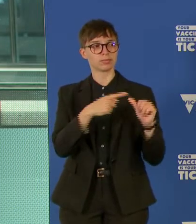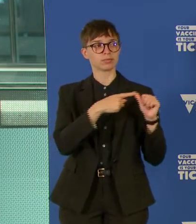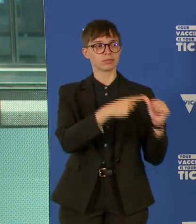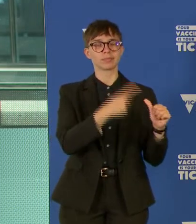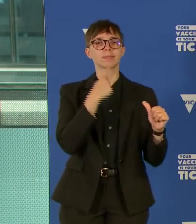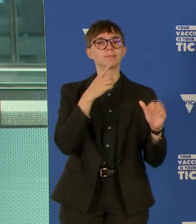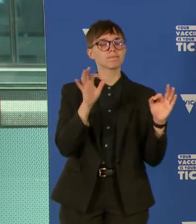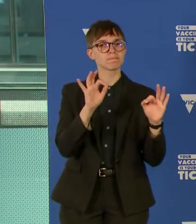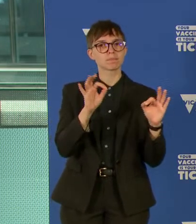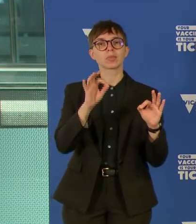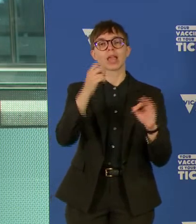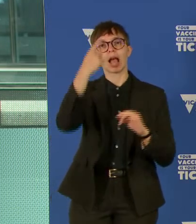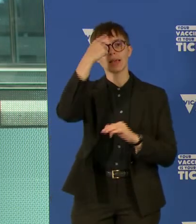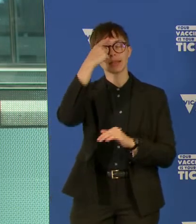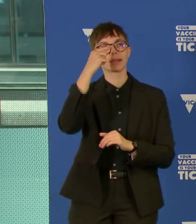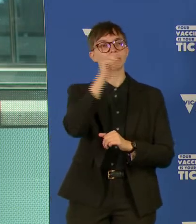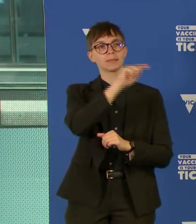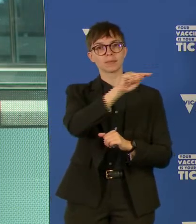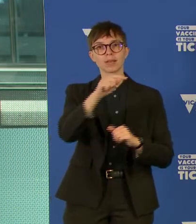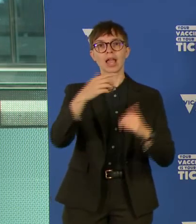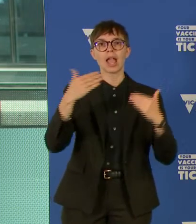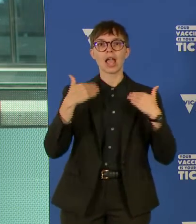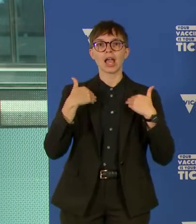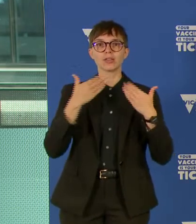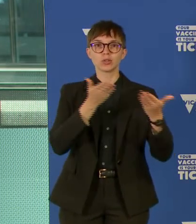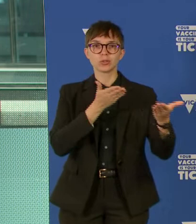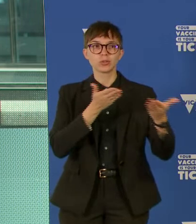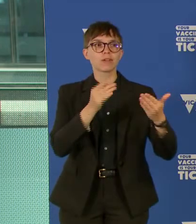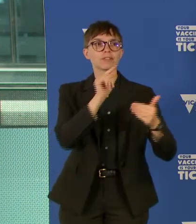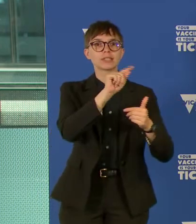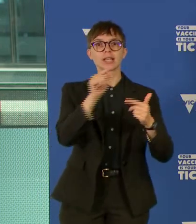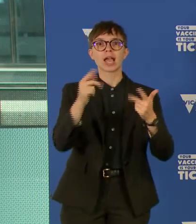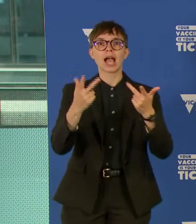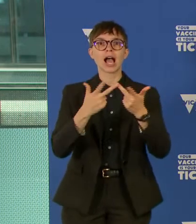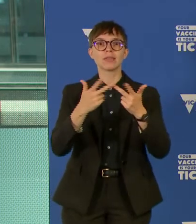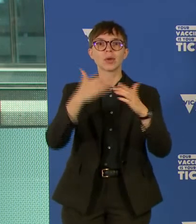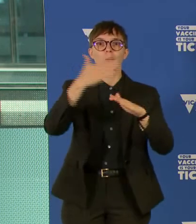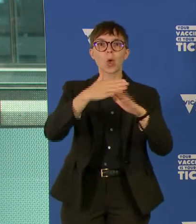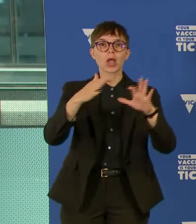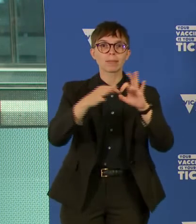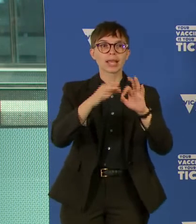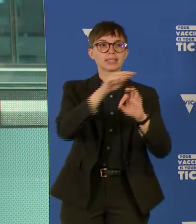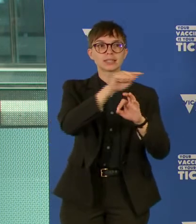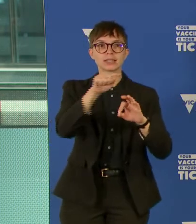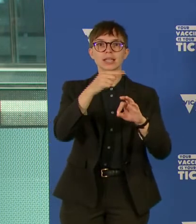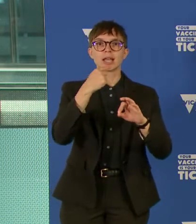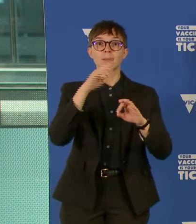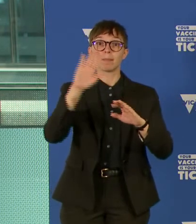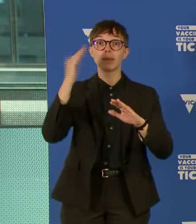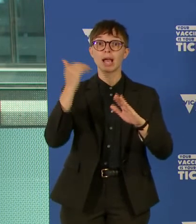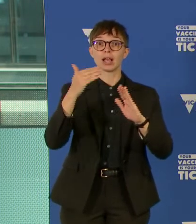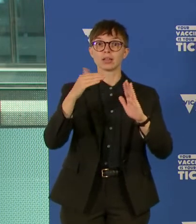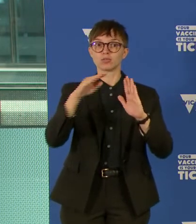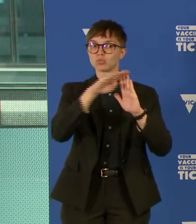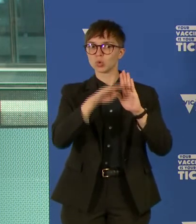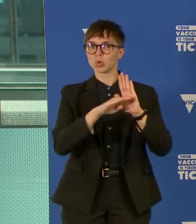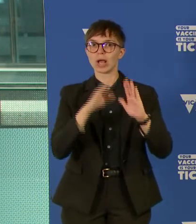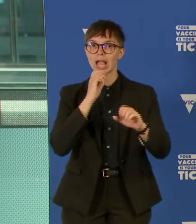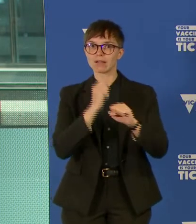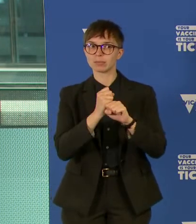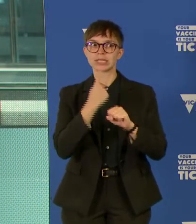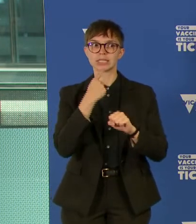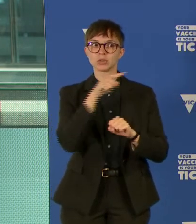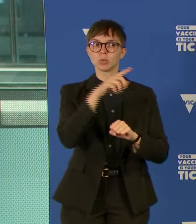by industry. They need to do their own risk assessments, and they need to fall on their own policy settings appropriately based on those